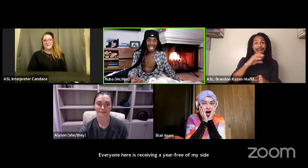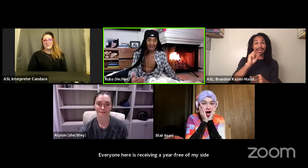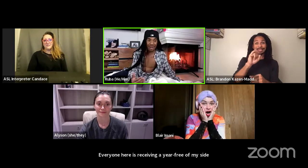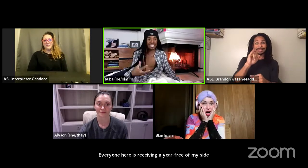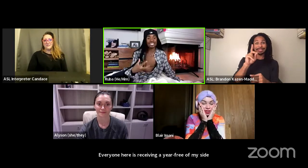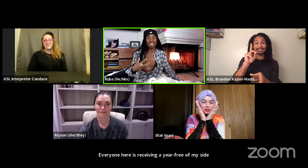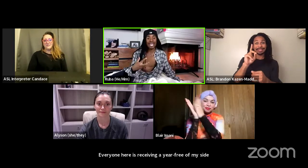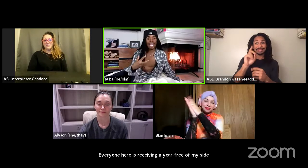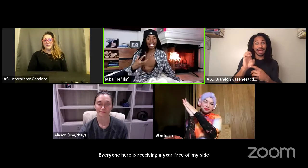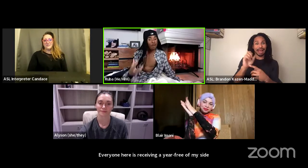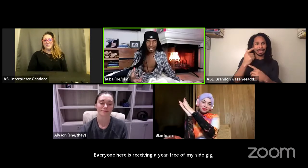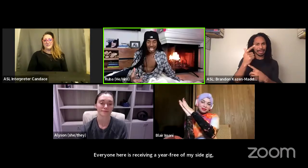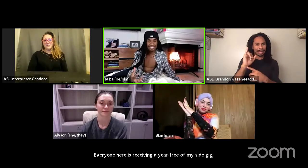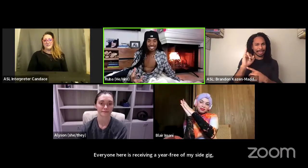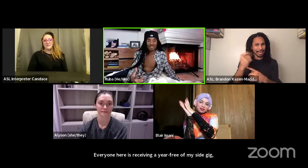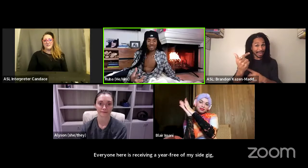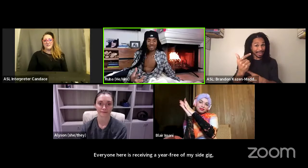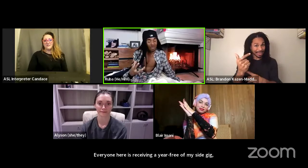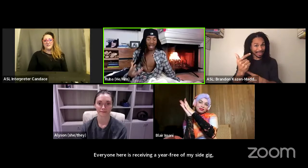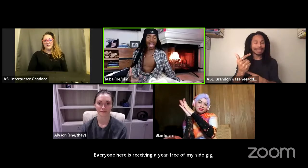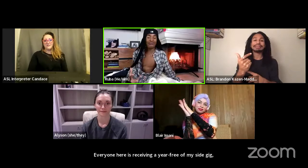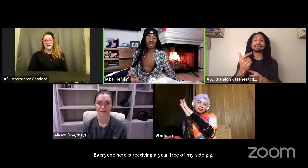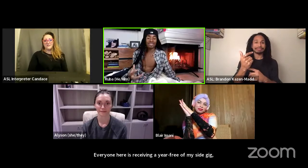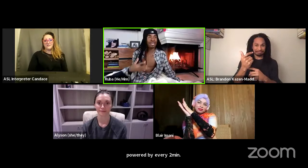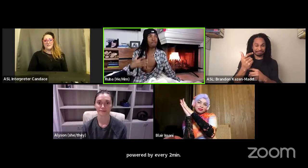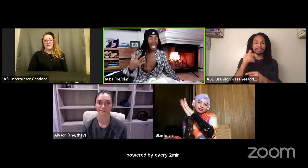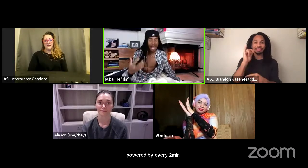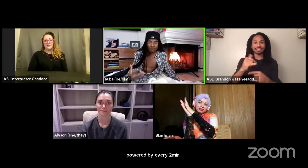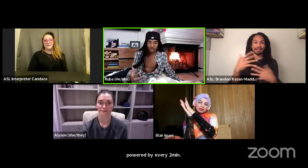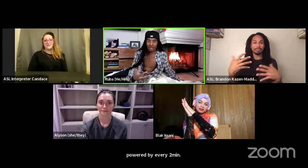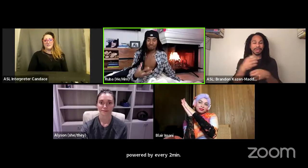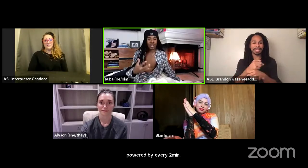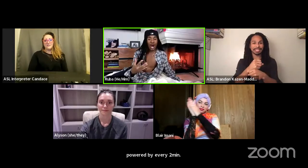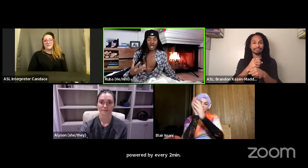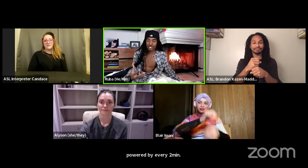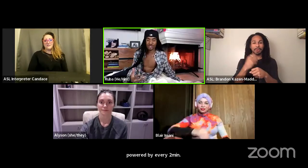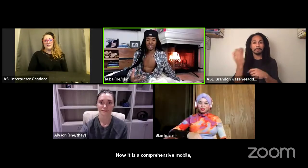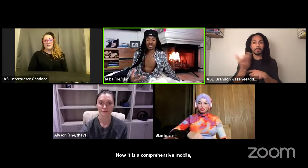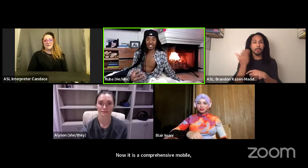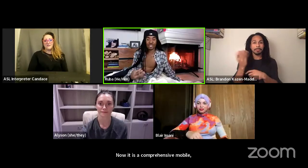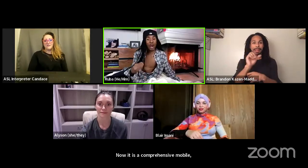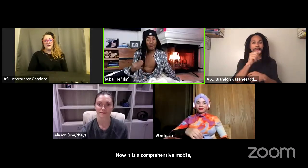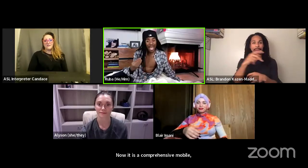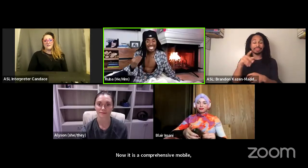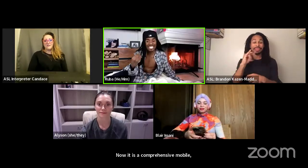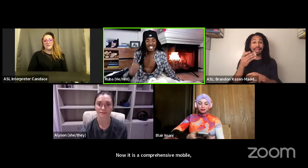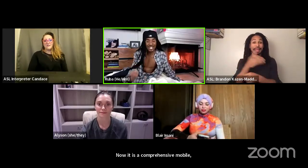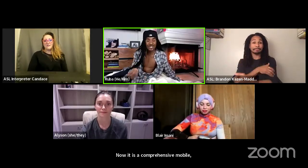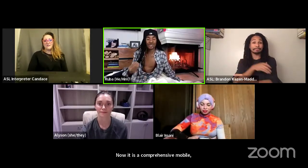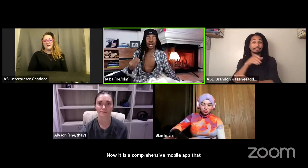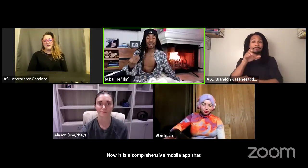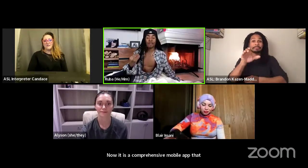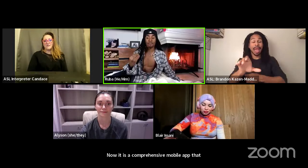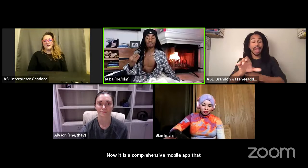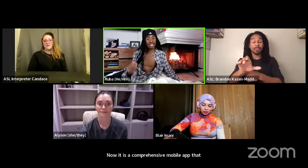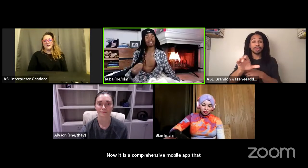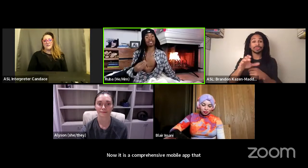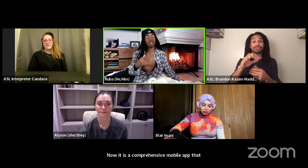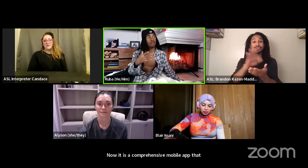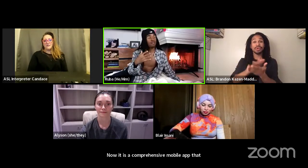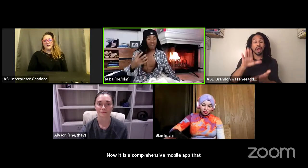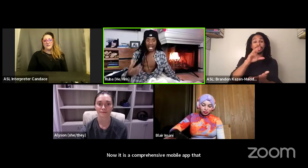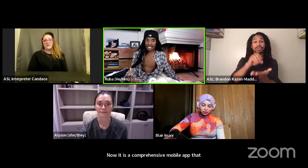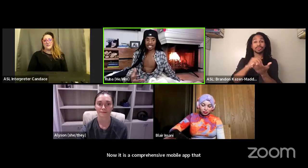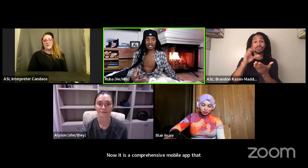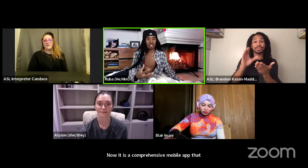2 Minutes. Now, it is a comprehensive mobile app that empowers college students to combat